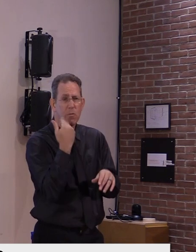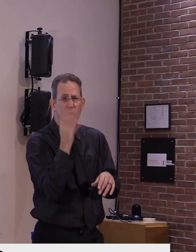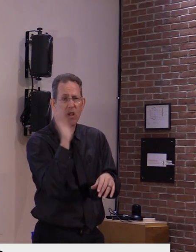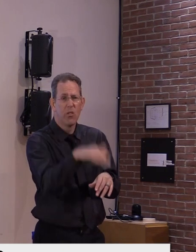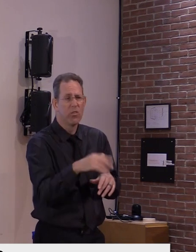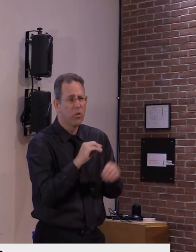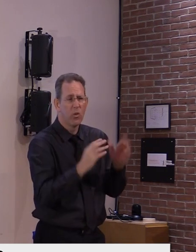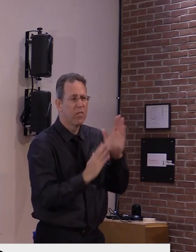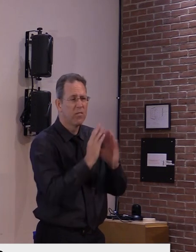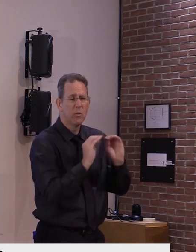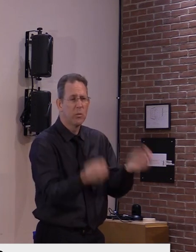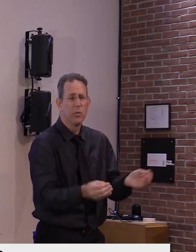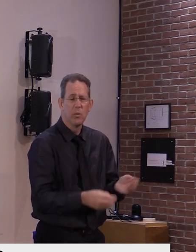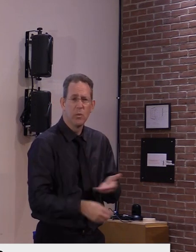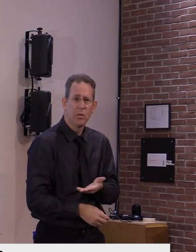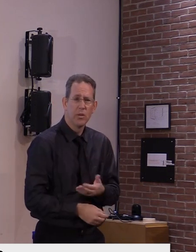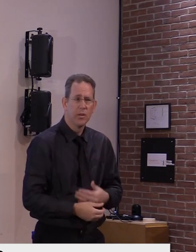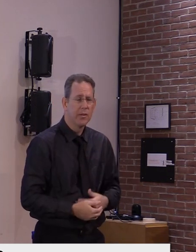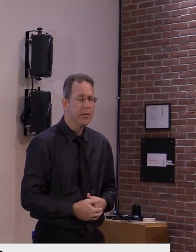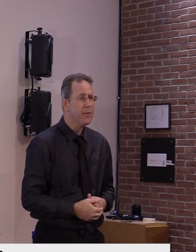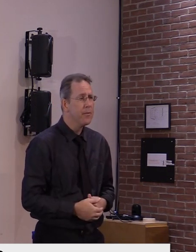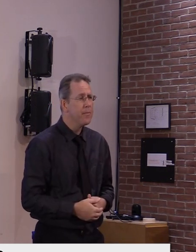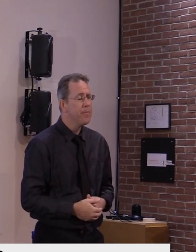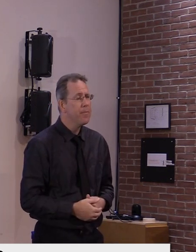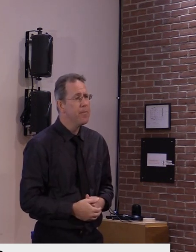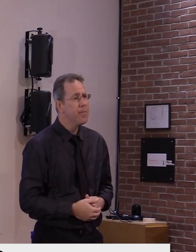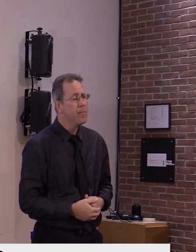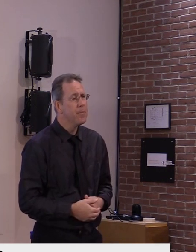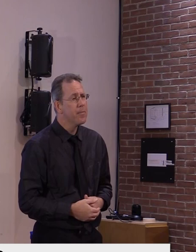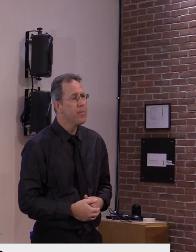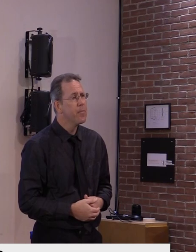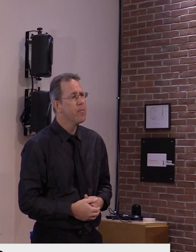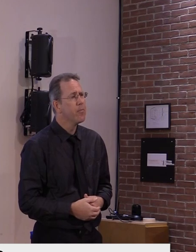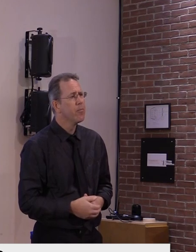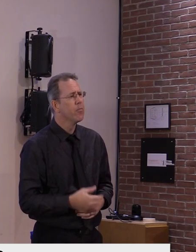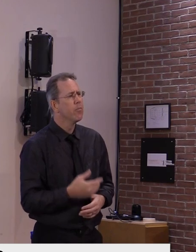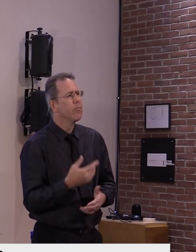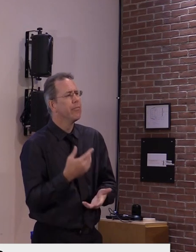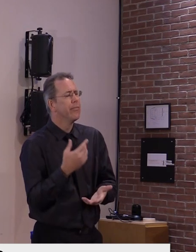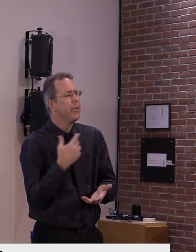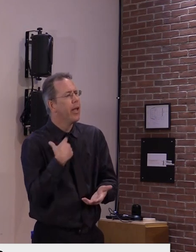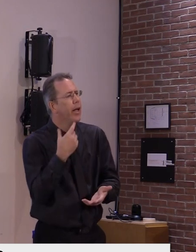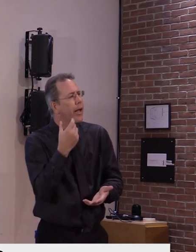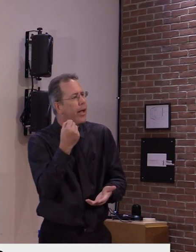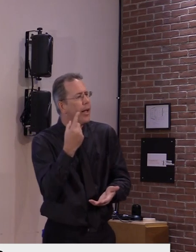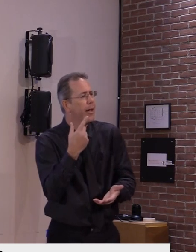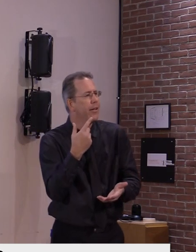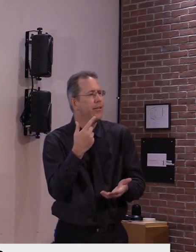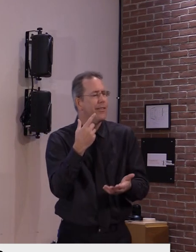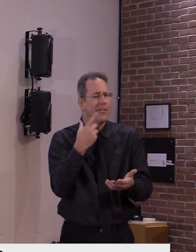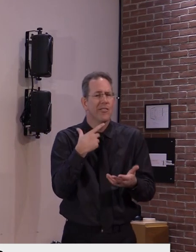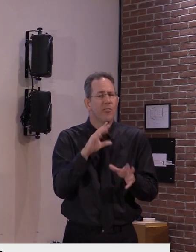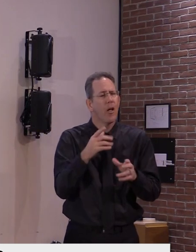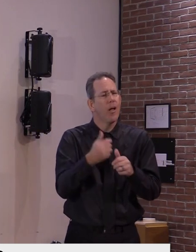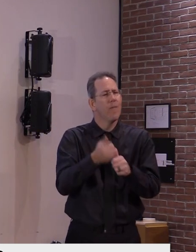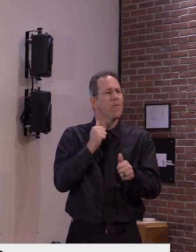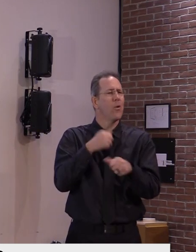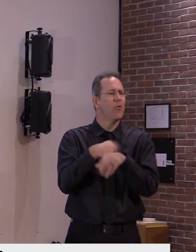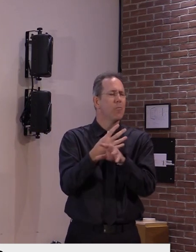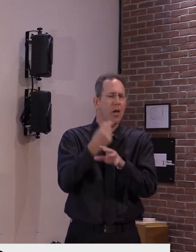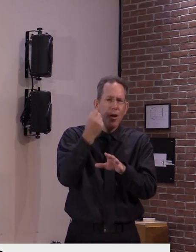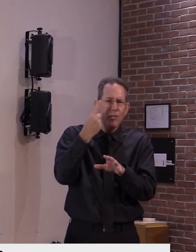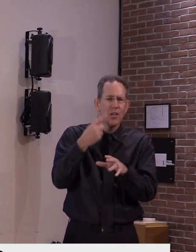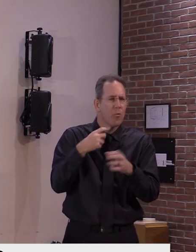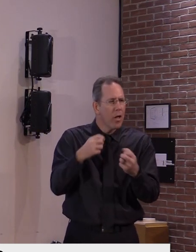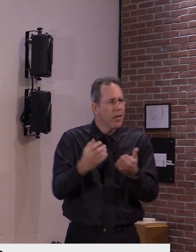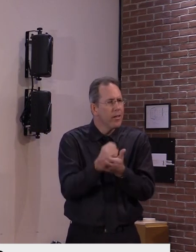Yeah, I mean, from my perspective, obviously that's not academically what you want. That's not, what you're trying to do. You're trying to have students in school. I understand